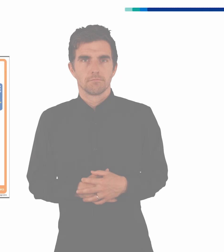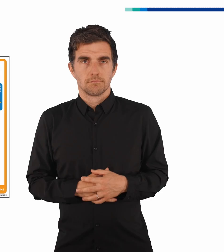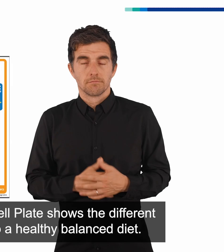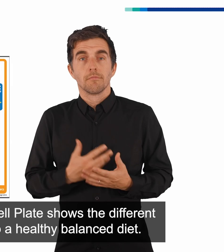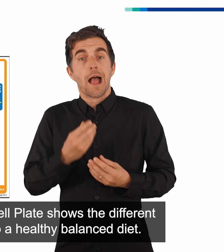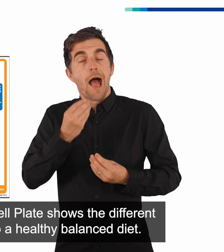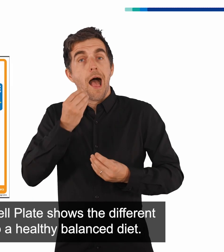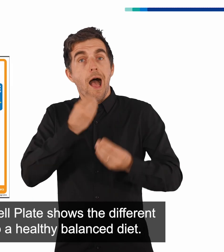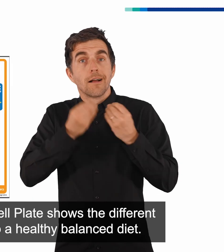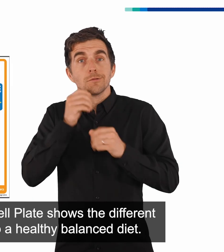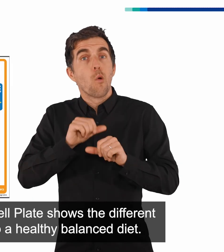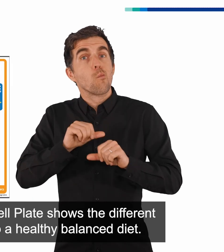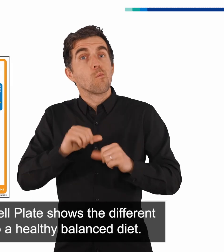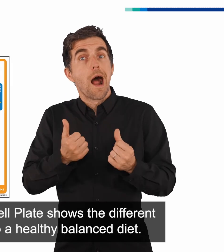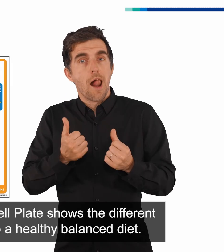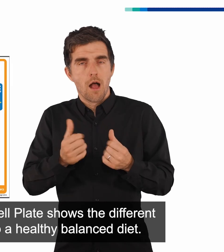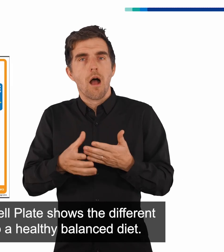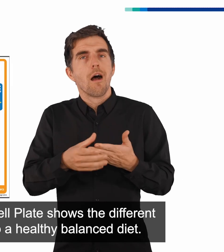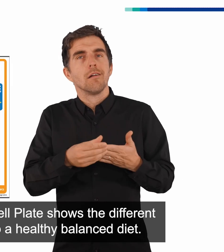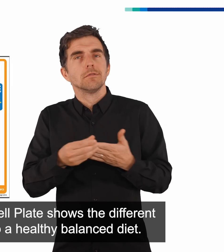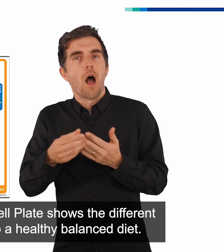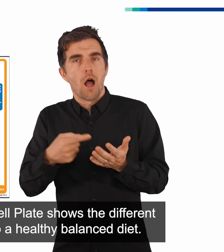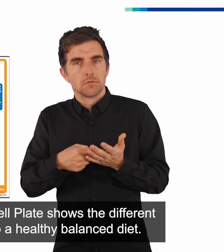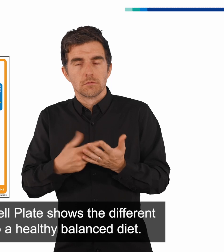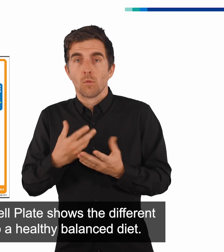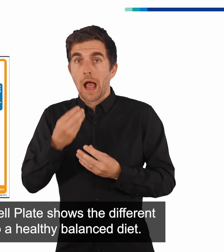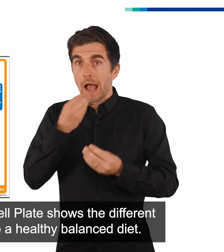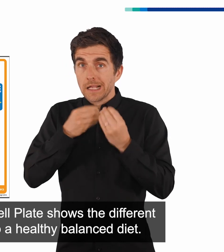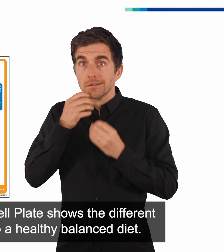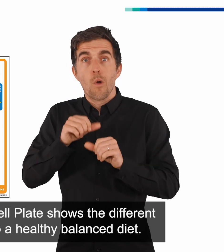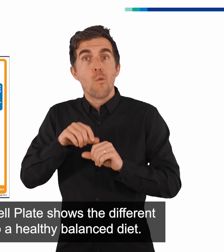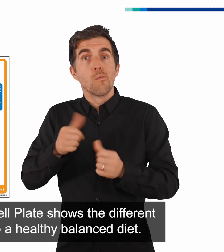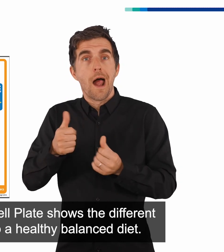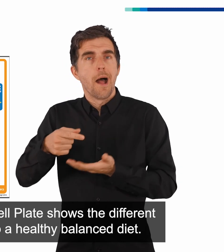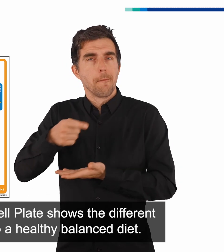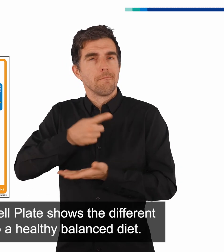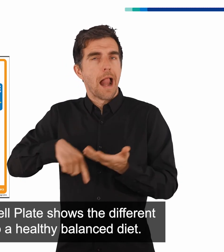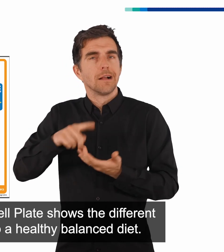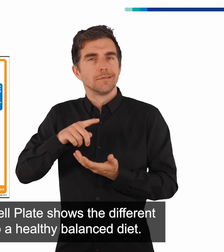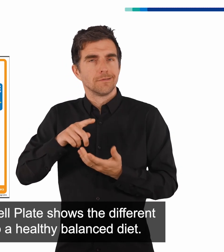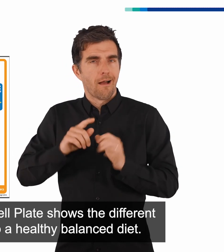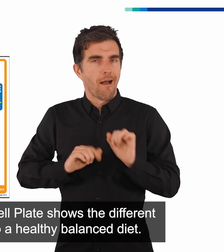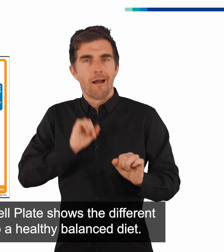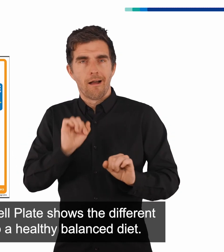The Eat Well Guide, or Eat Well Plate, shows the different food groups that make up a healthy, balanced